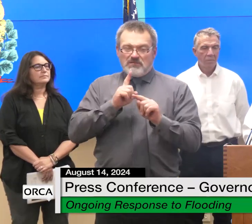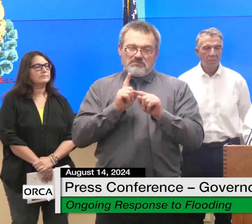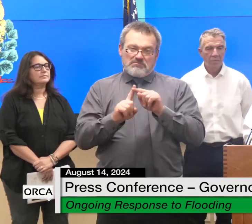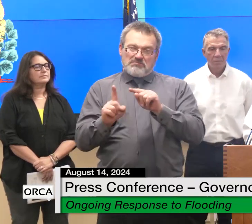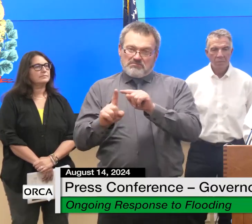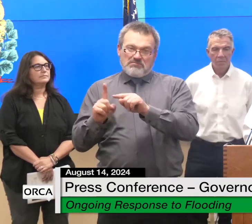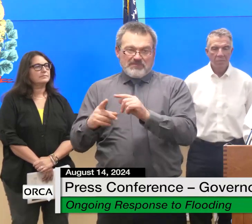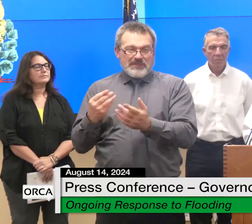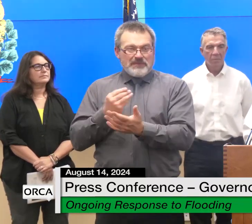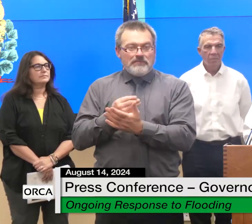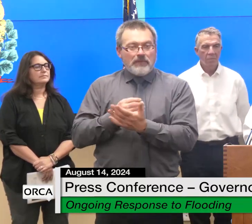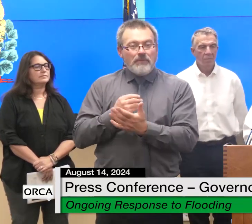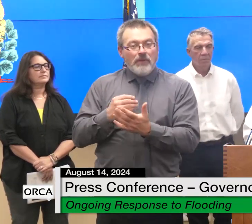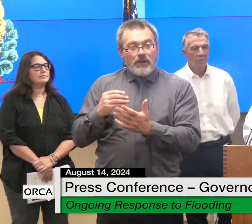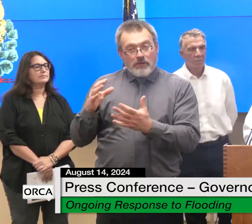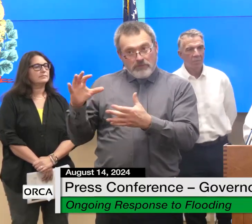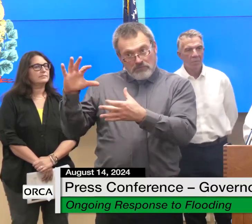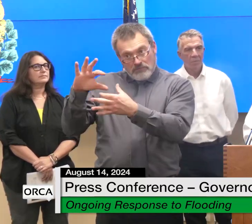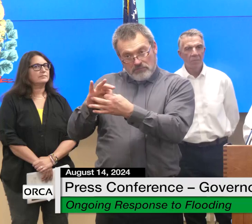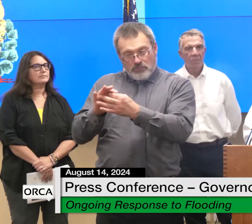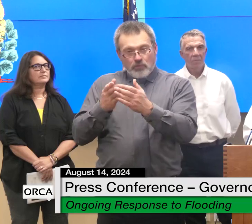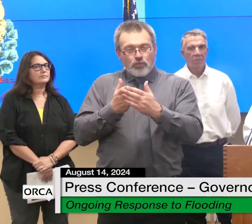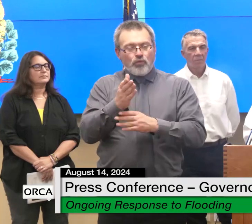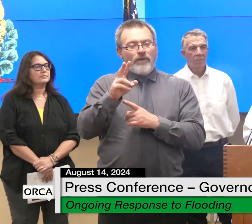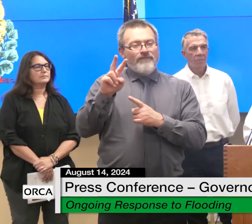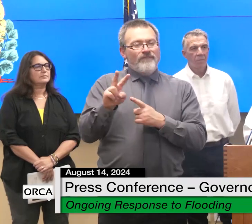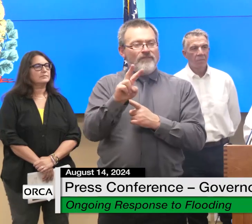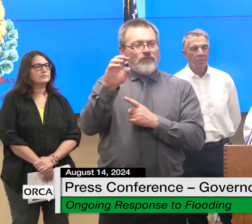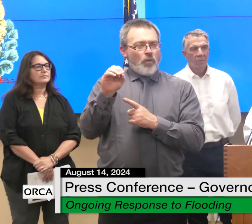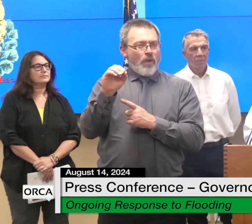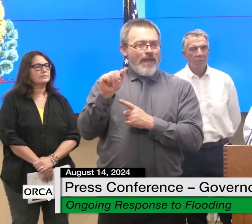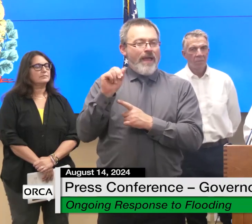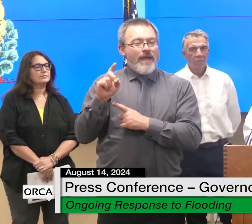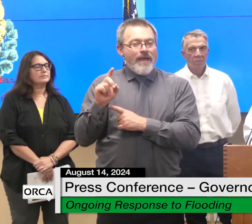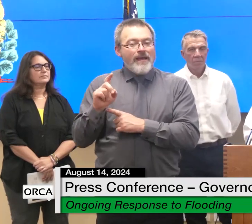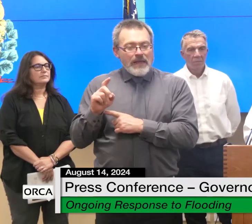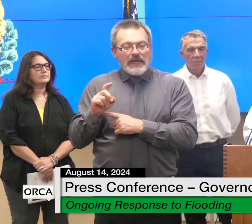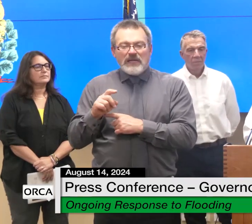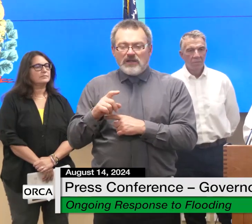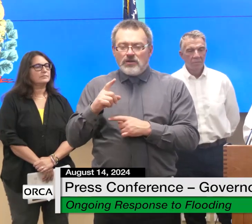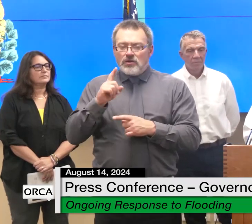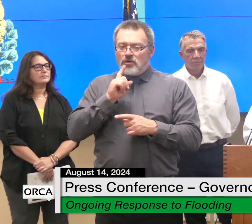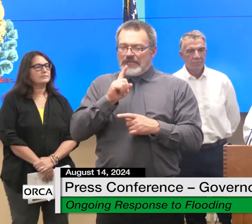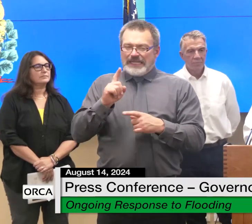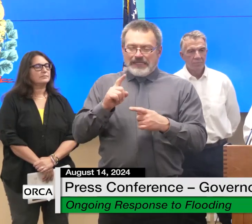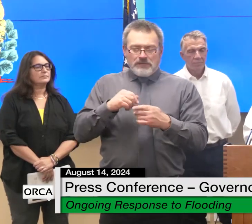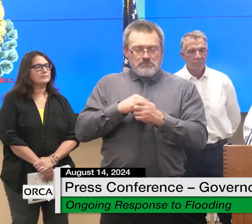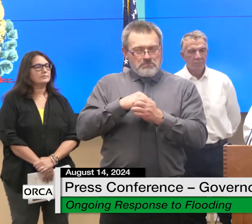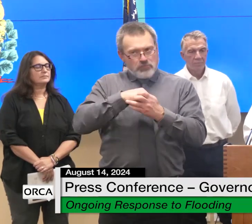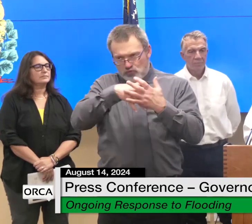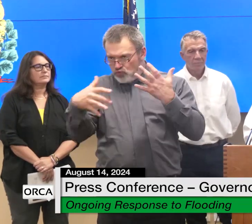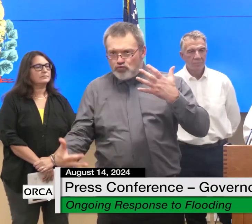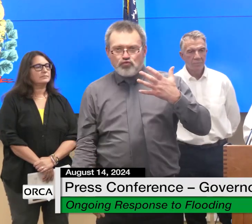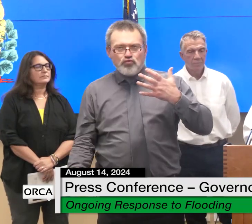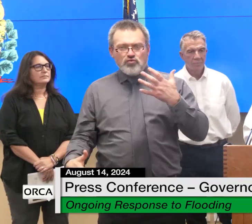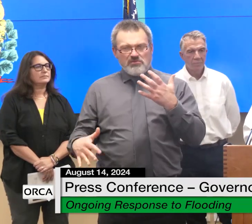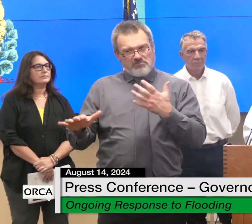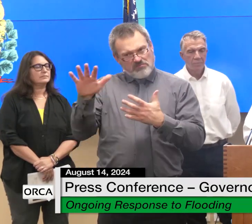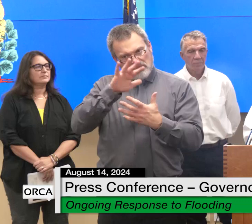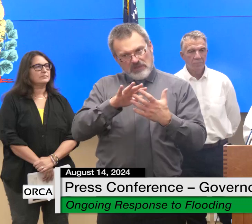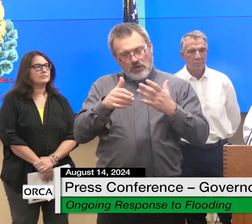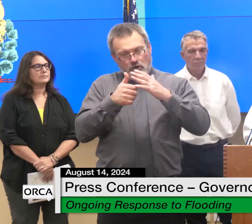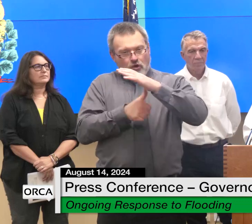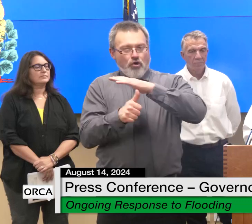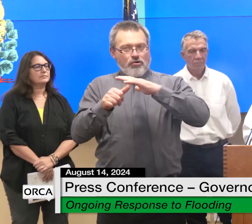These national partners with local chapters are just a couple of the many volunteer organizations that have stepped forward to provide